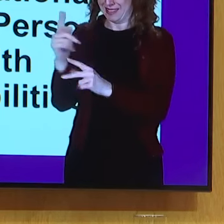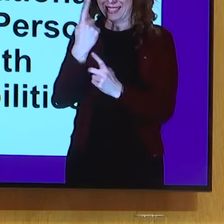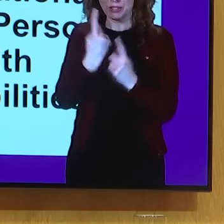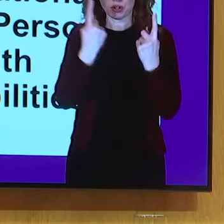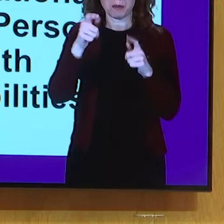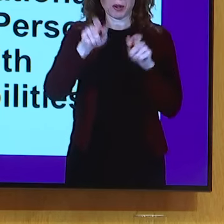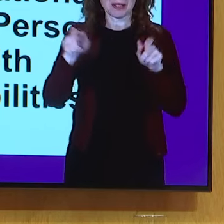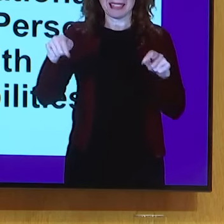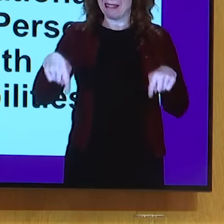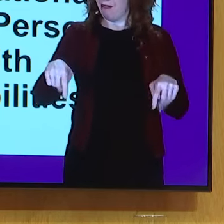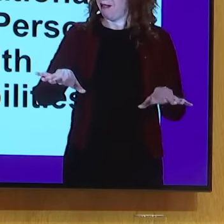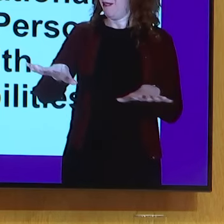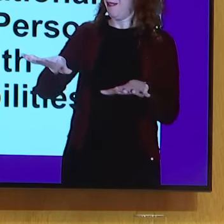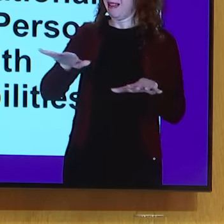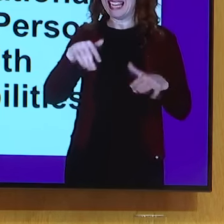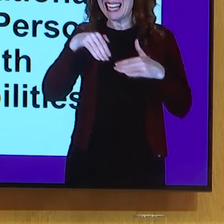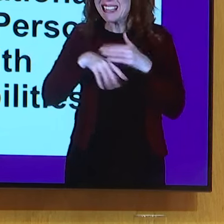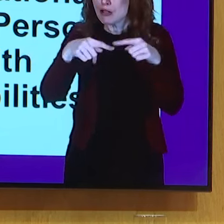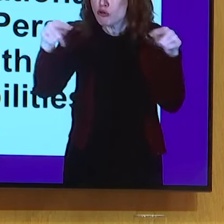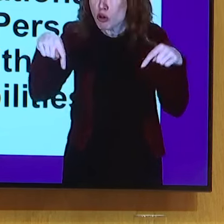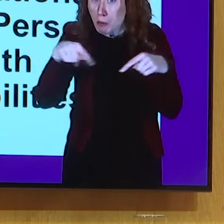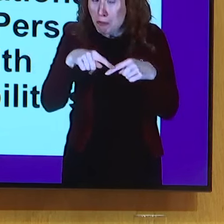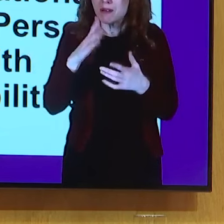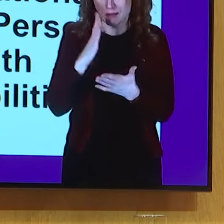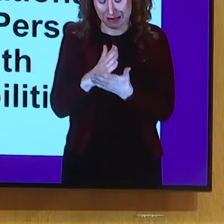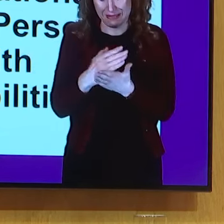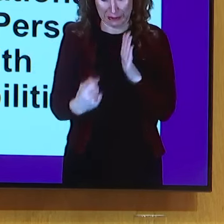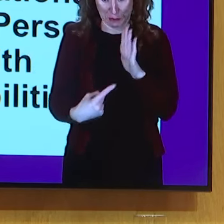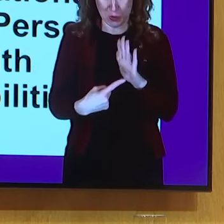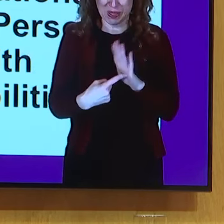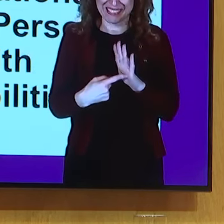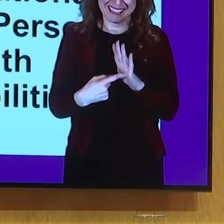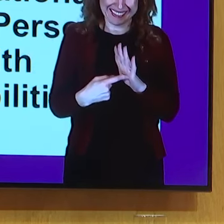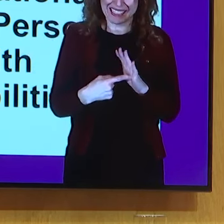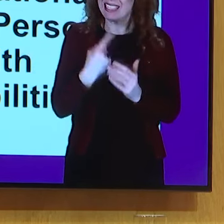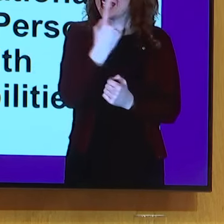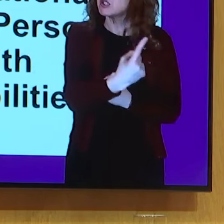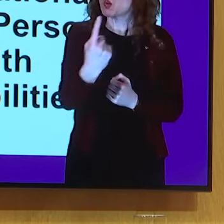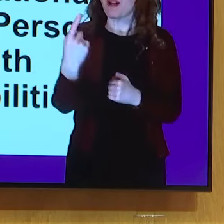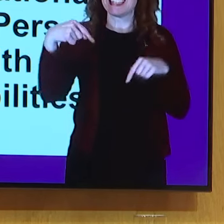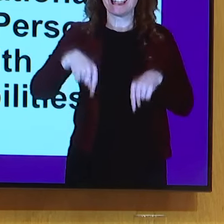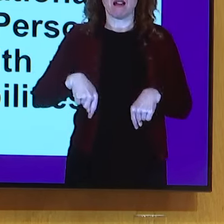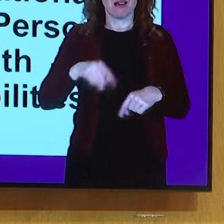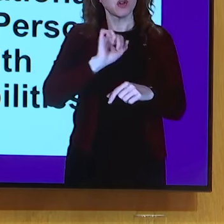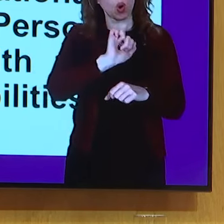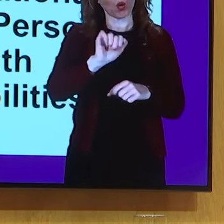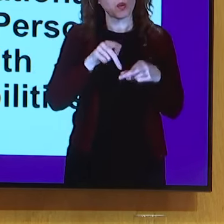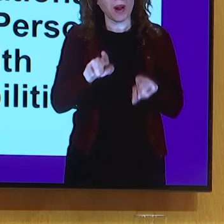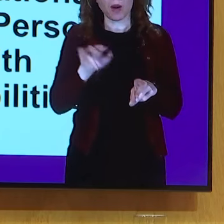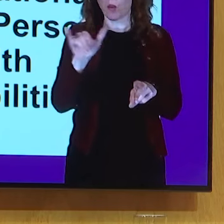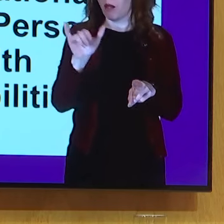today, because being in the room really, really, really does matter. And every one of you, in your own ways, whether it be in